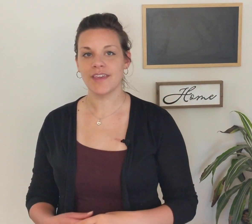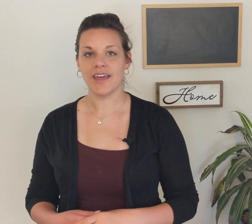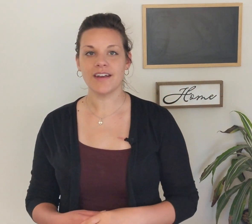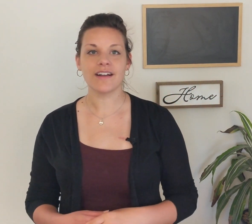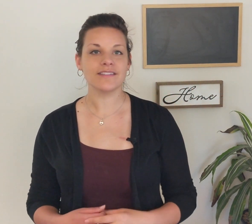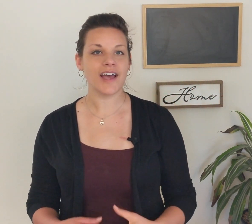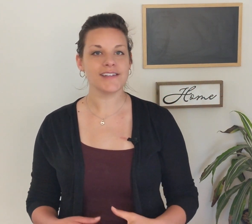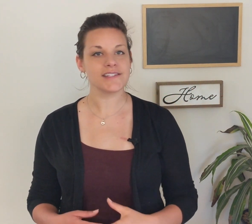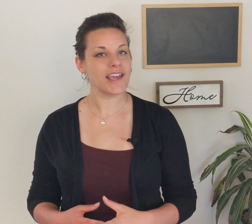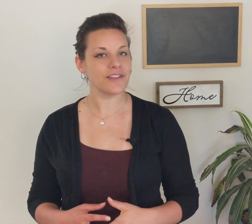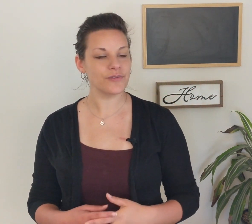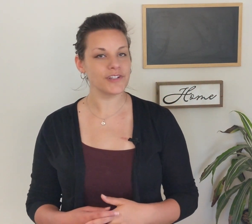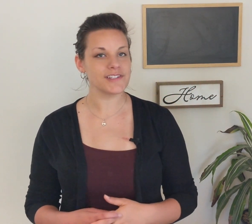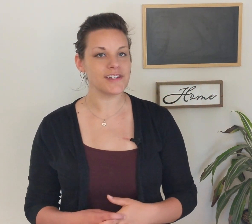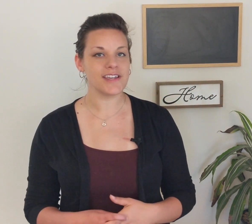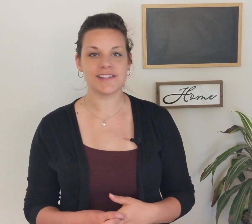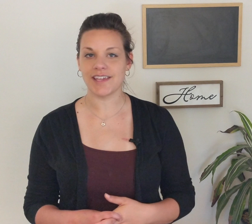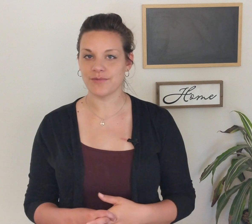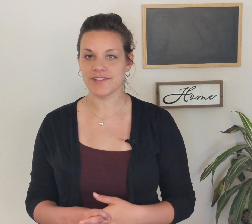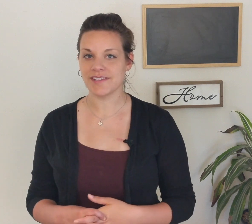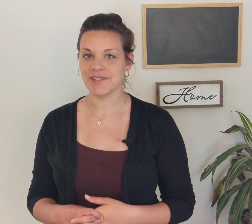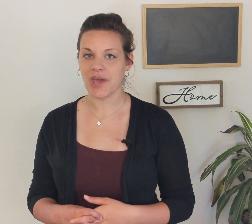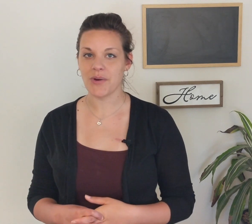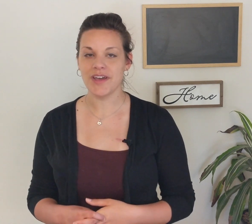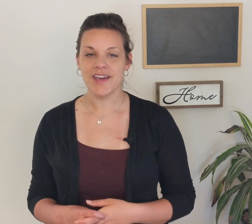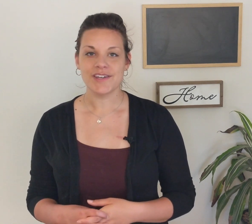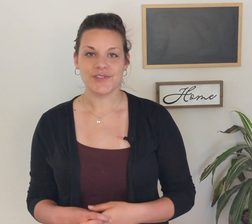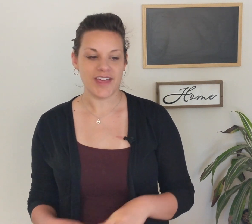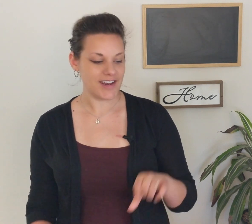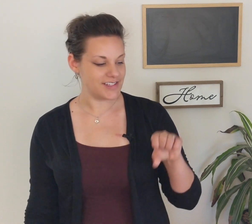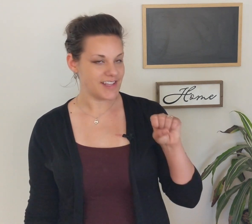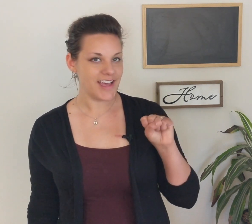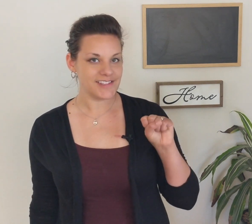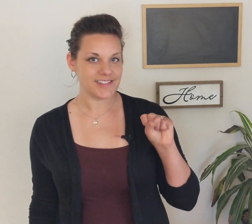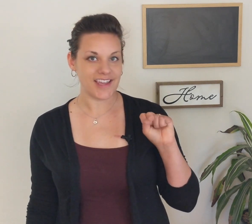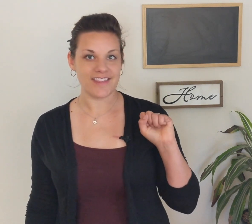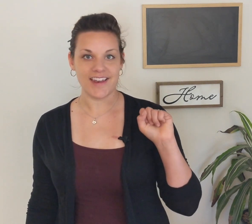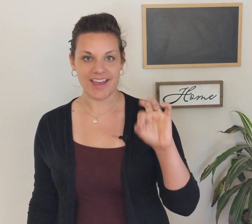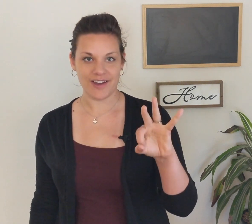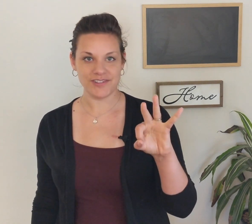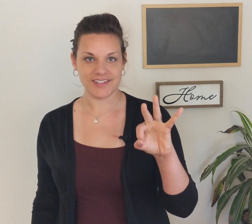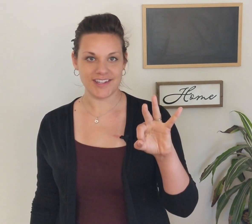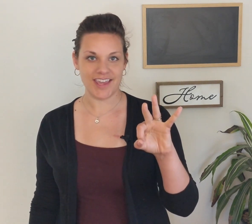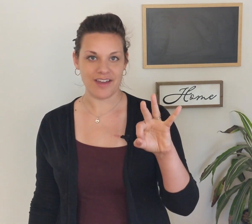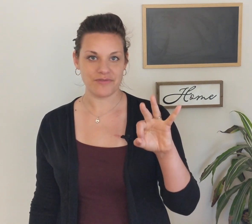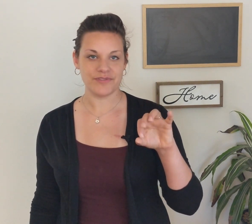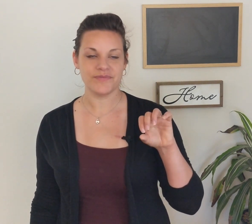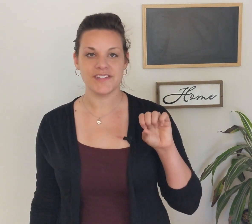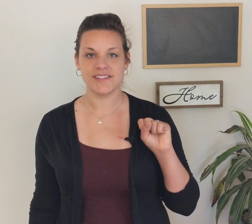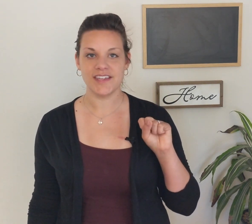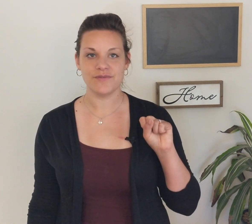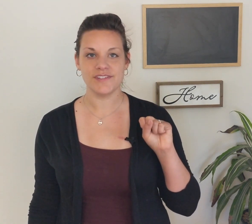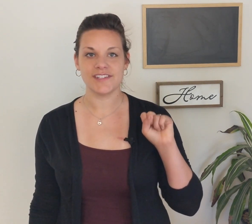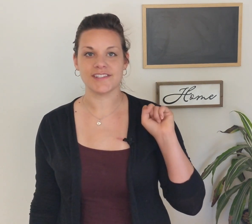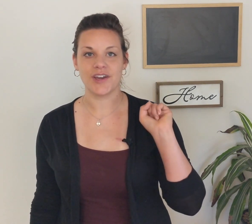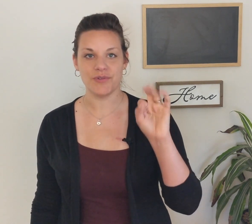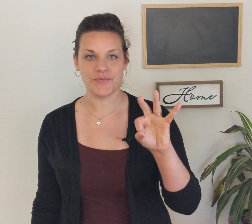And our last California city is San Francisco. So that is S and then out to the F. San Francisco.